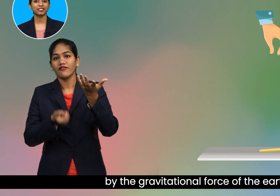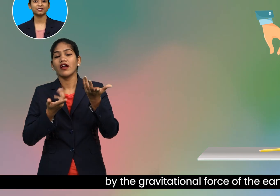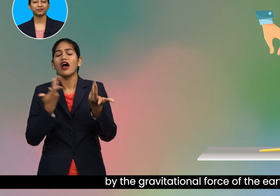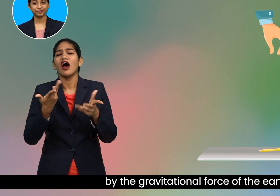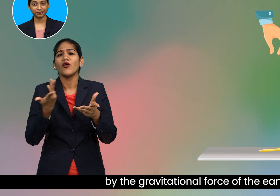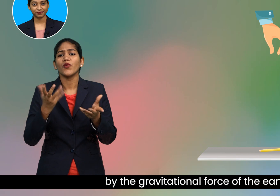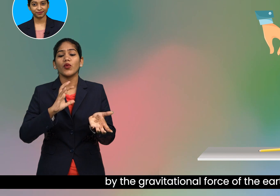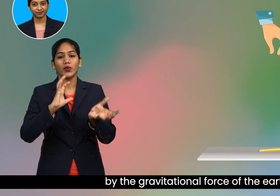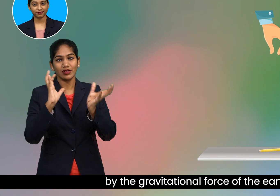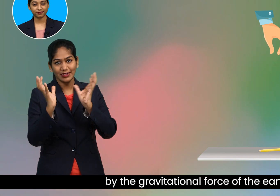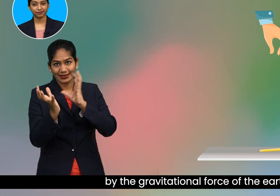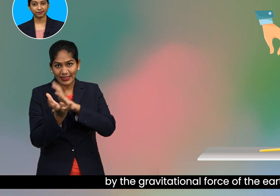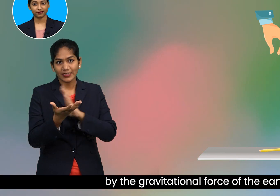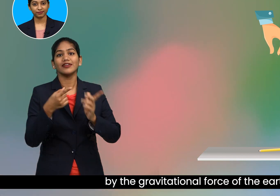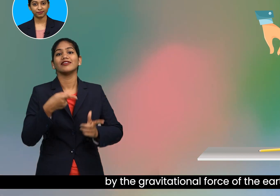earth.